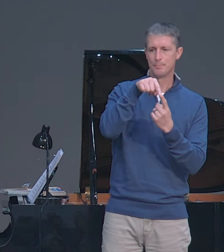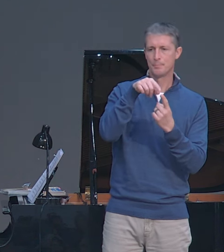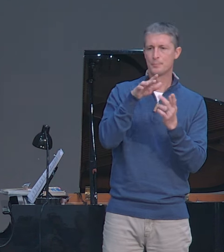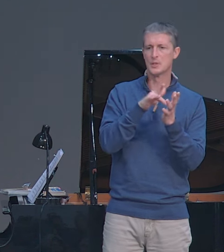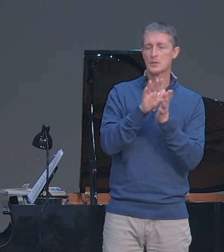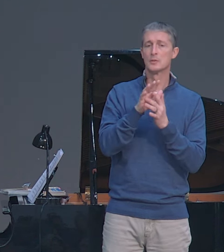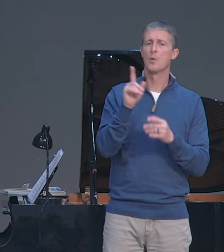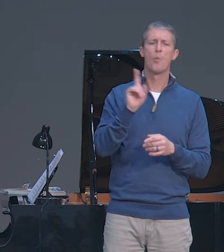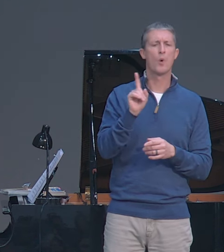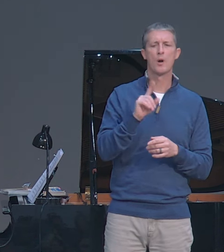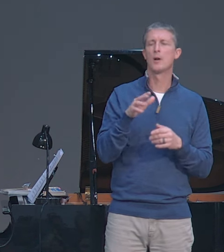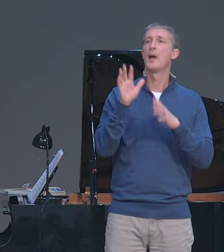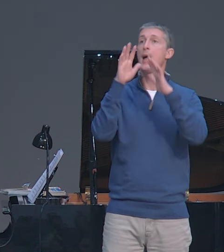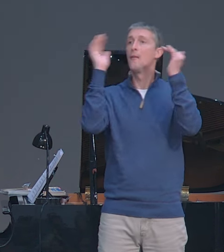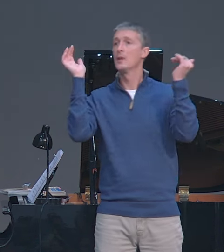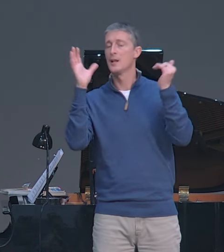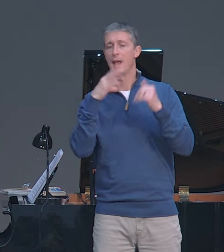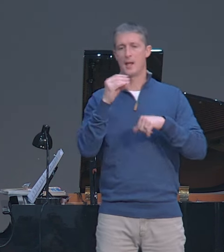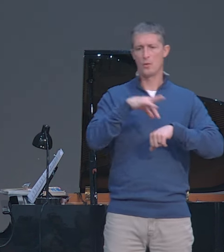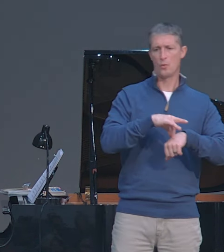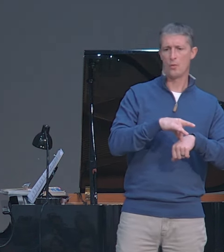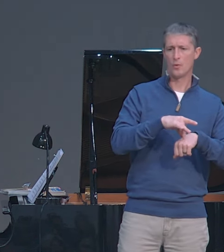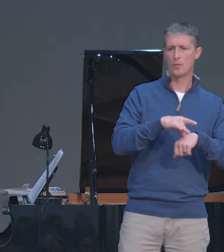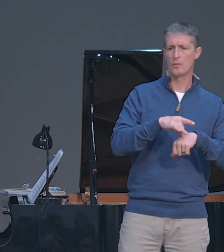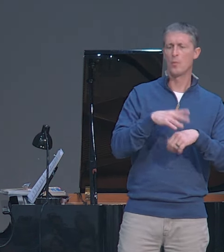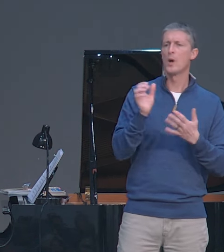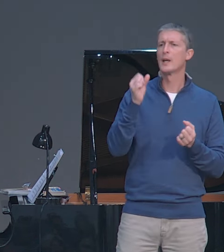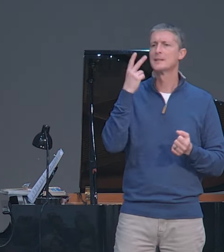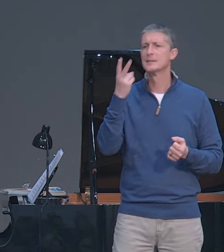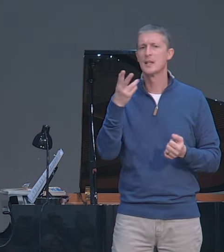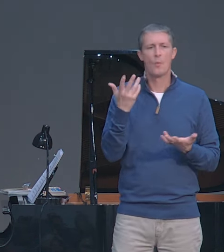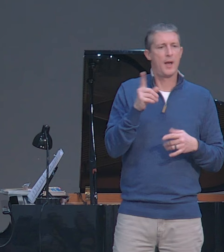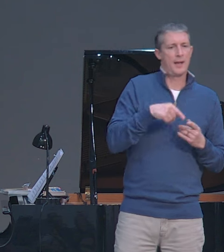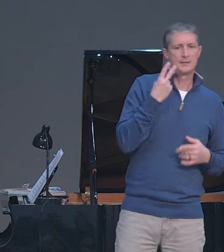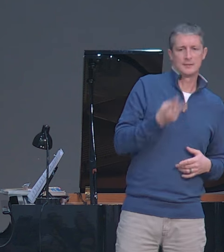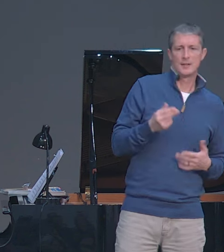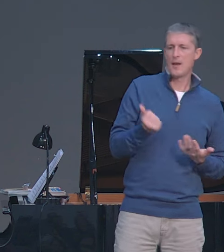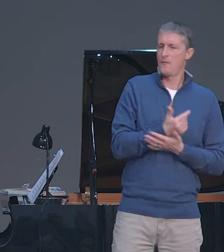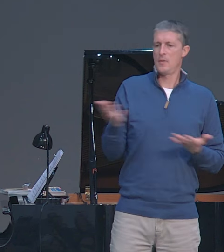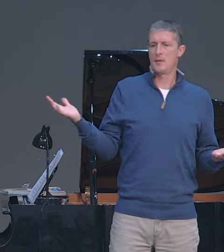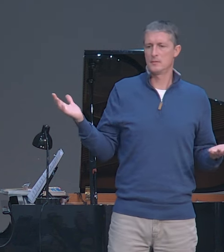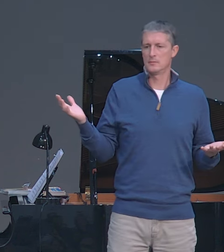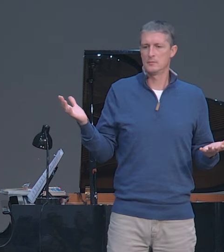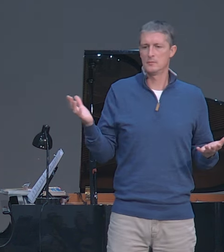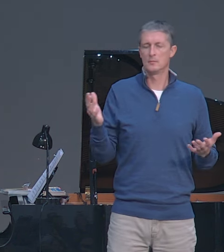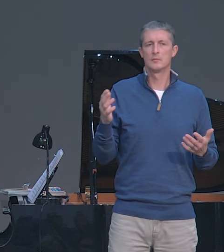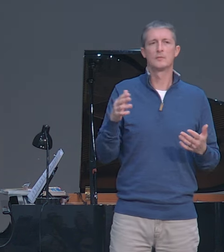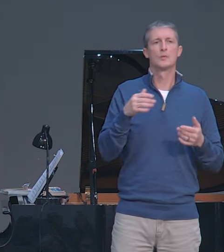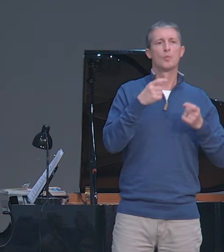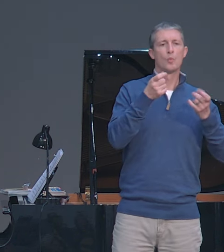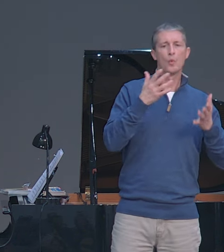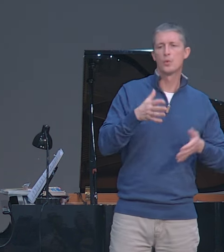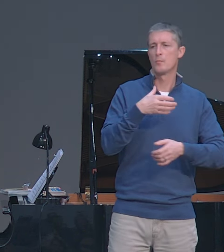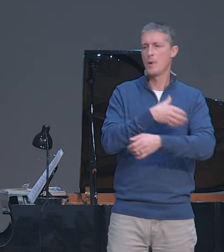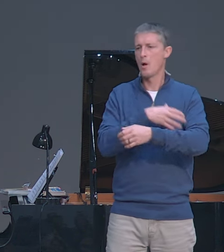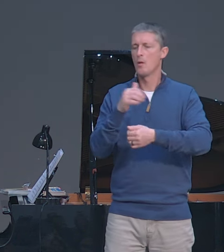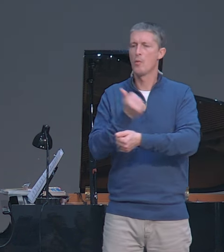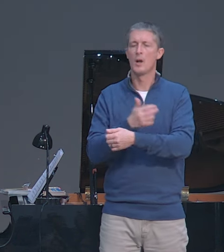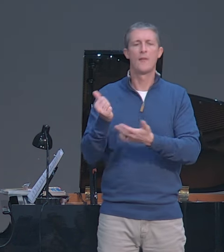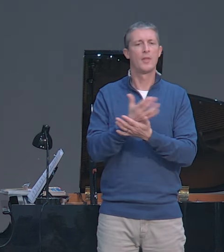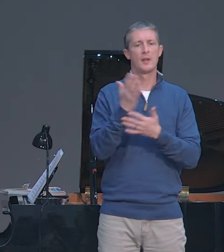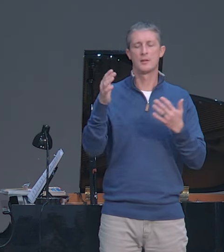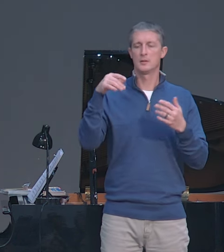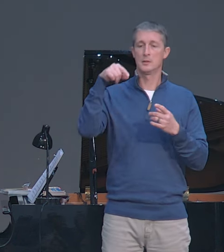earth, visible and invisible. Whether thrones or dominions or rulers or authorities, all things were